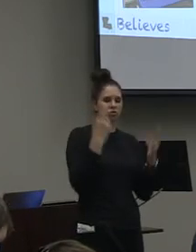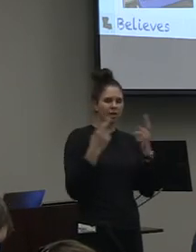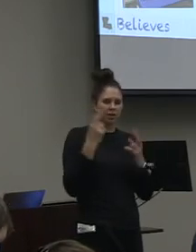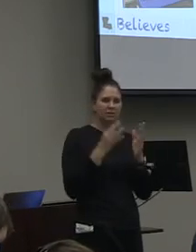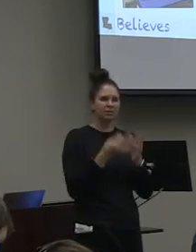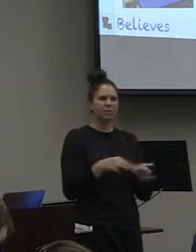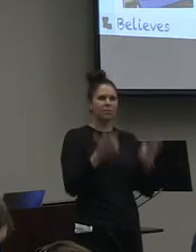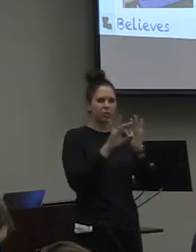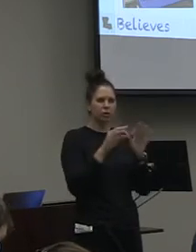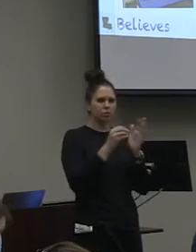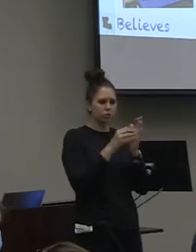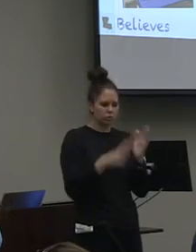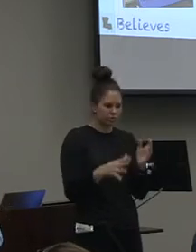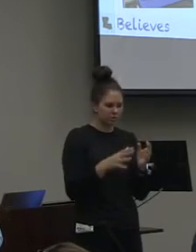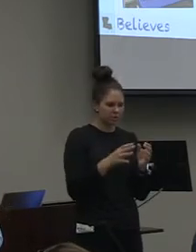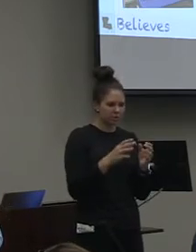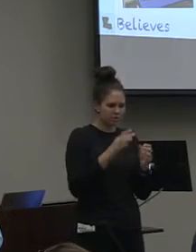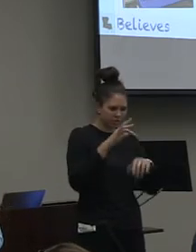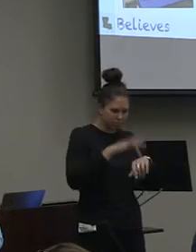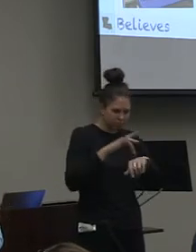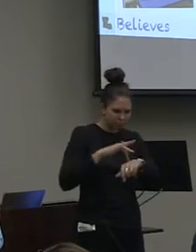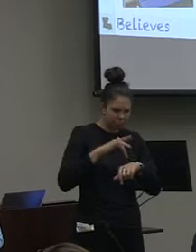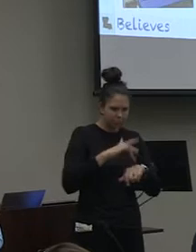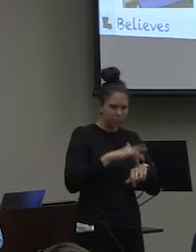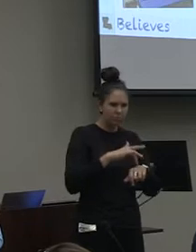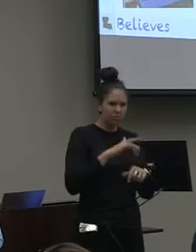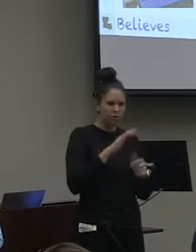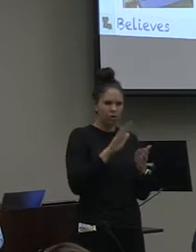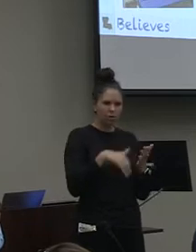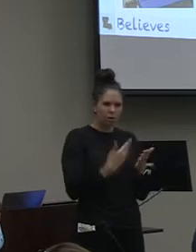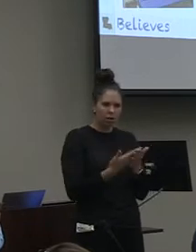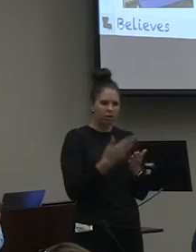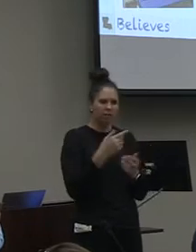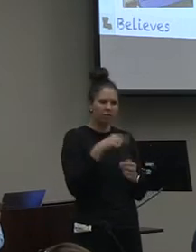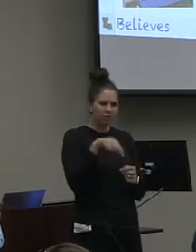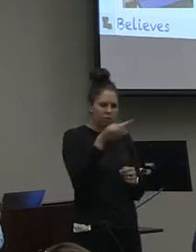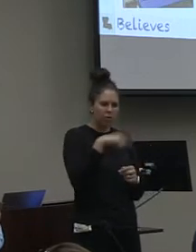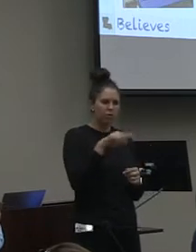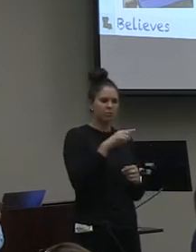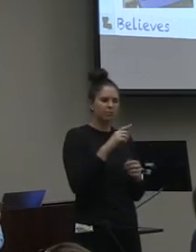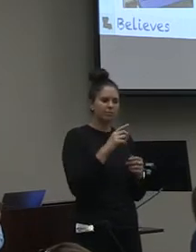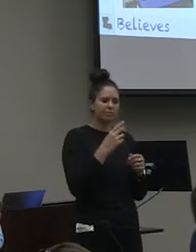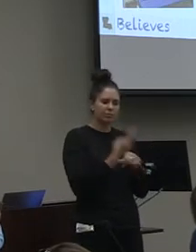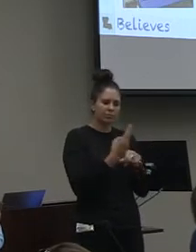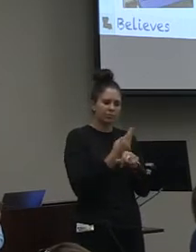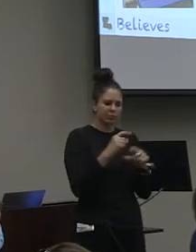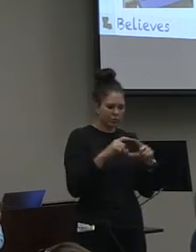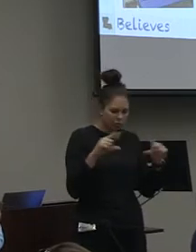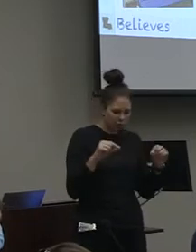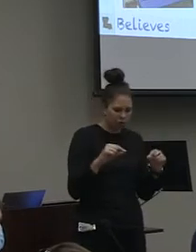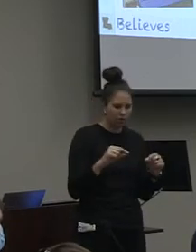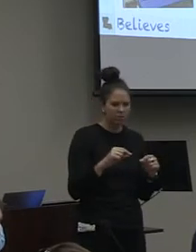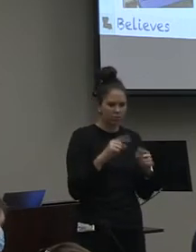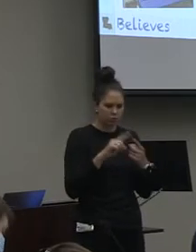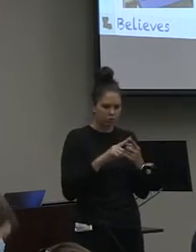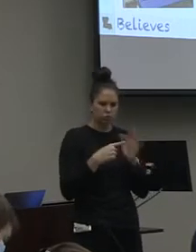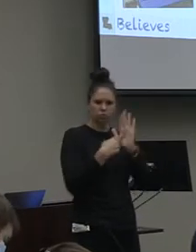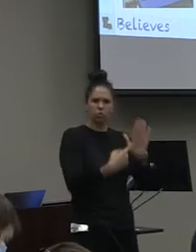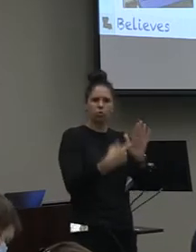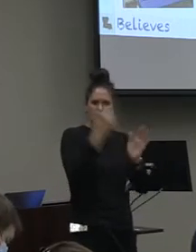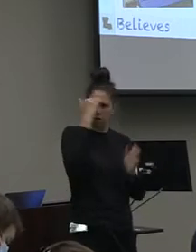of students manipulating those graphemes and using the cards to show their knowledge.